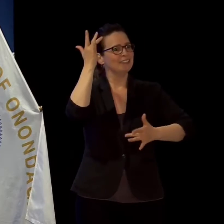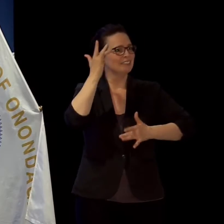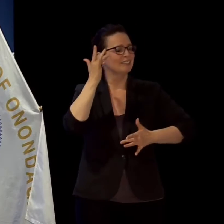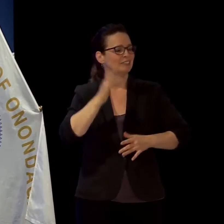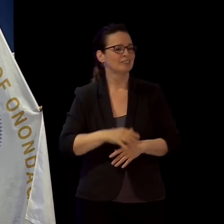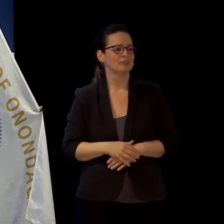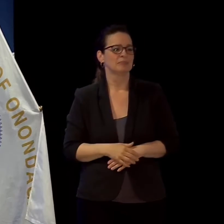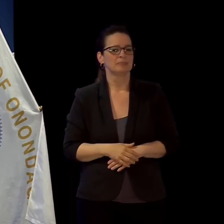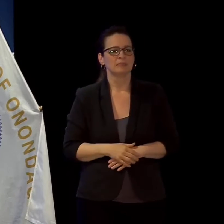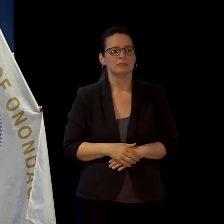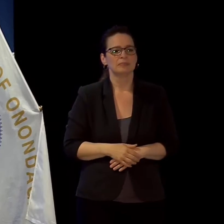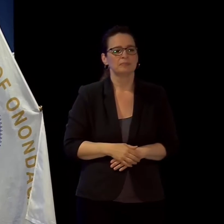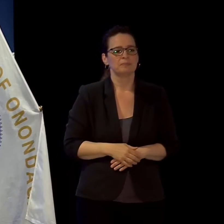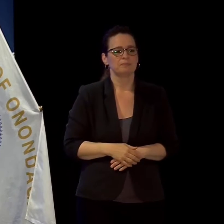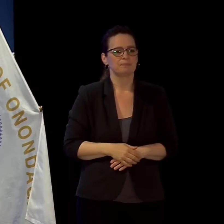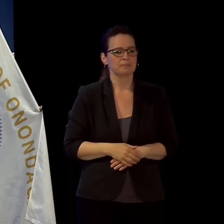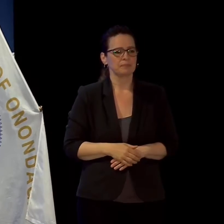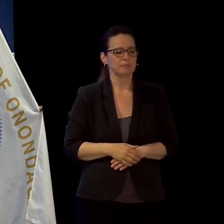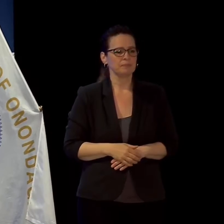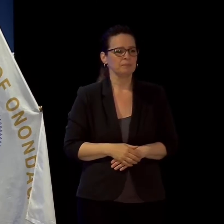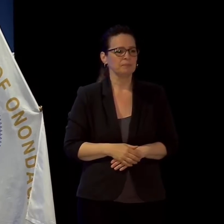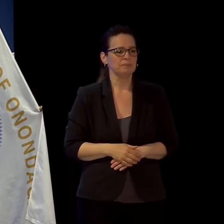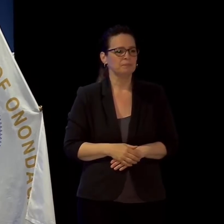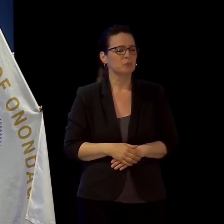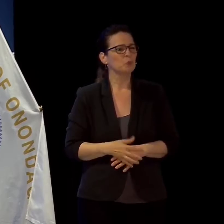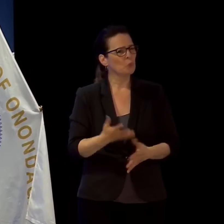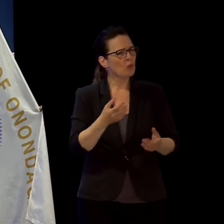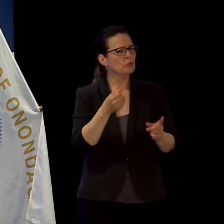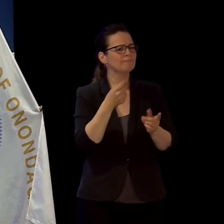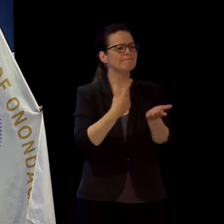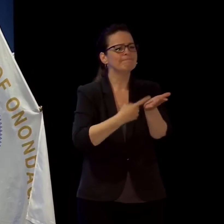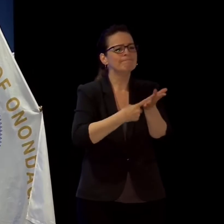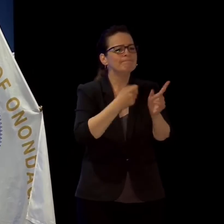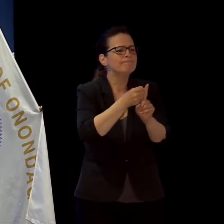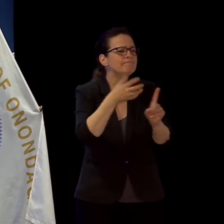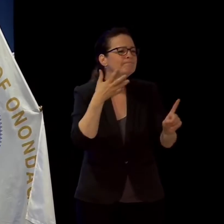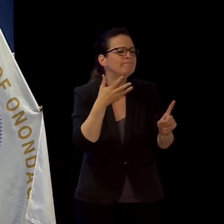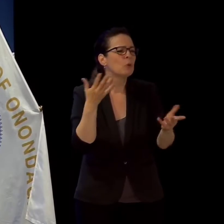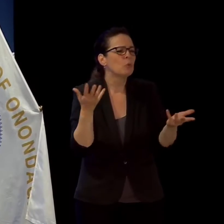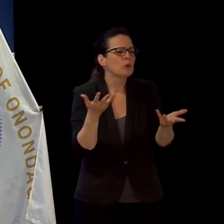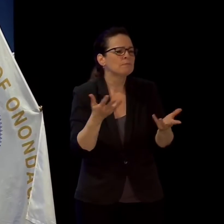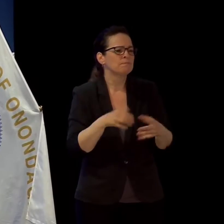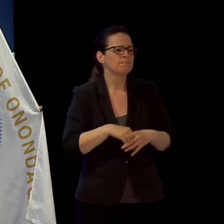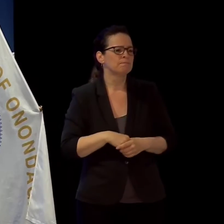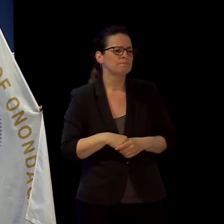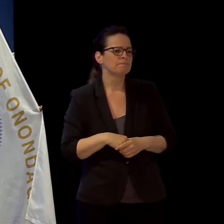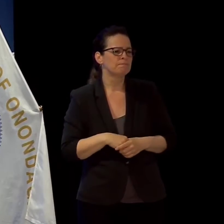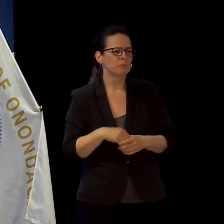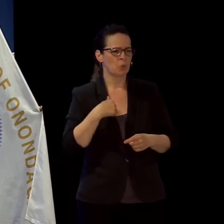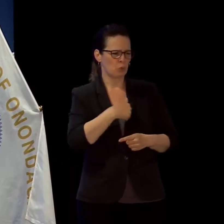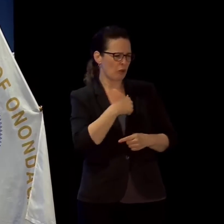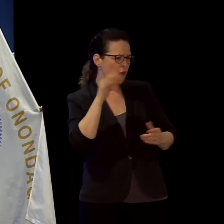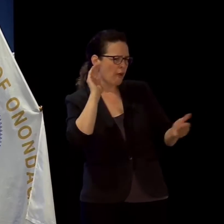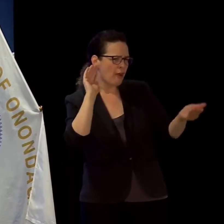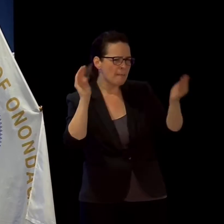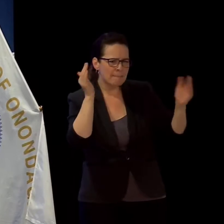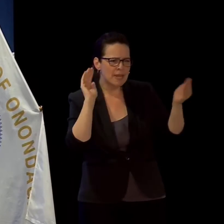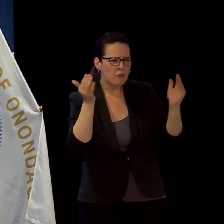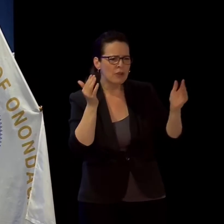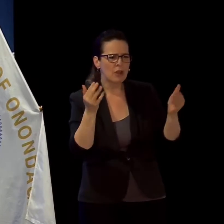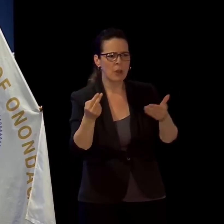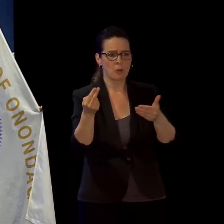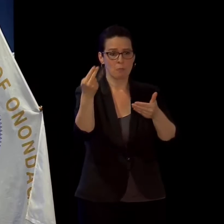I'm going to go over some vaccine percentages of participation. And when you look at the cases and these percentages, it tells the